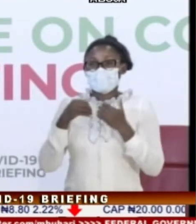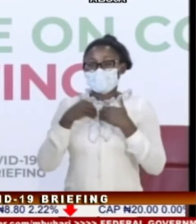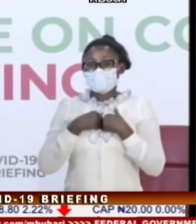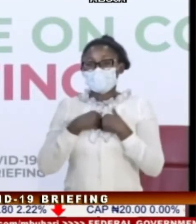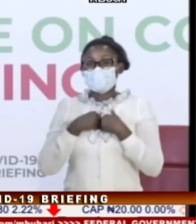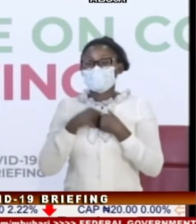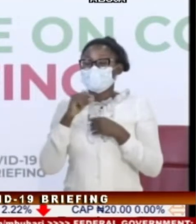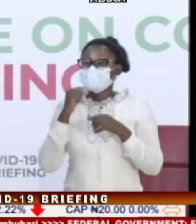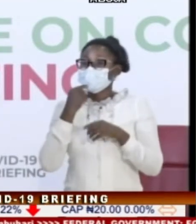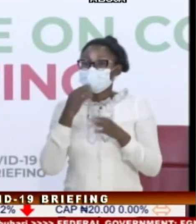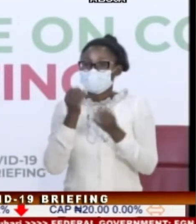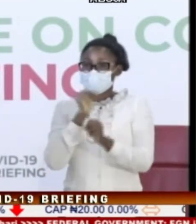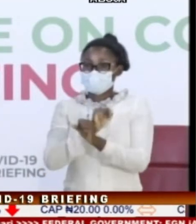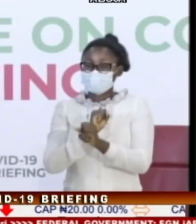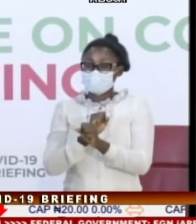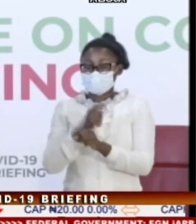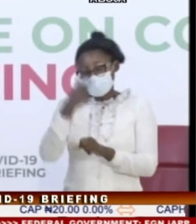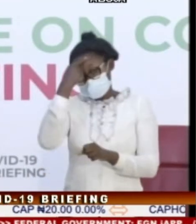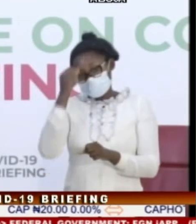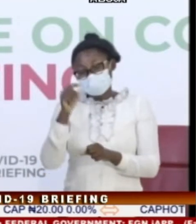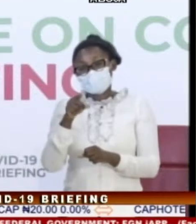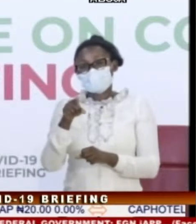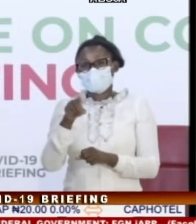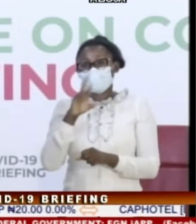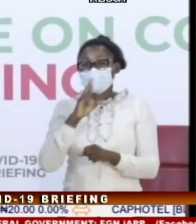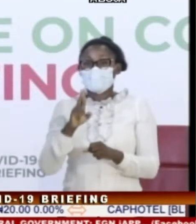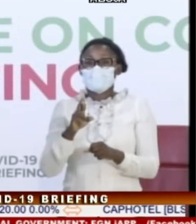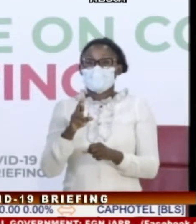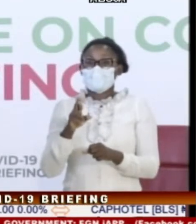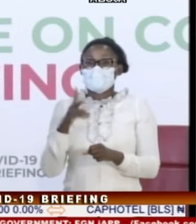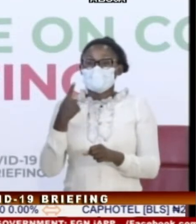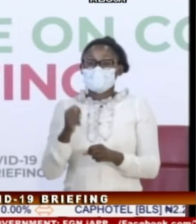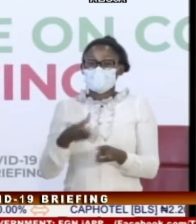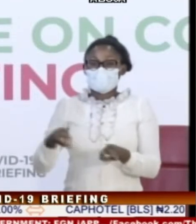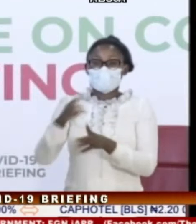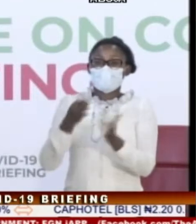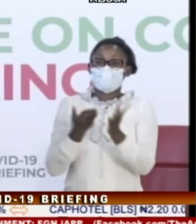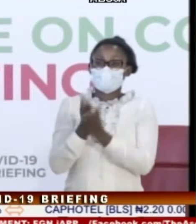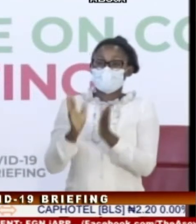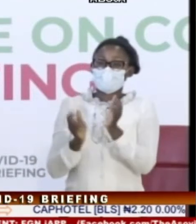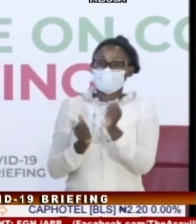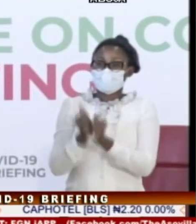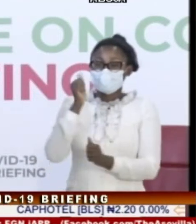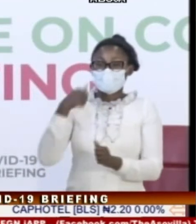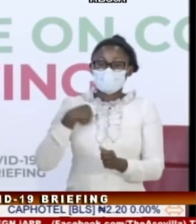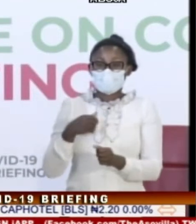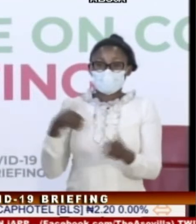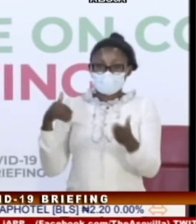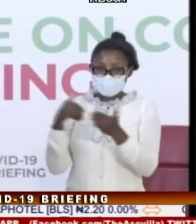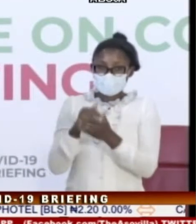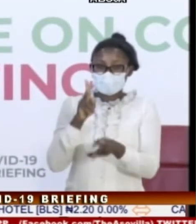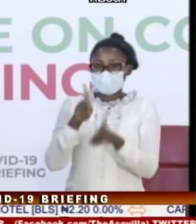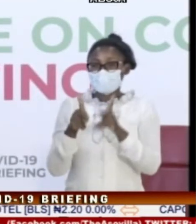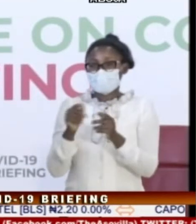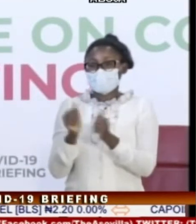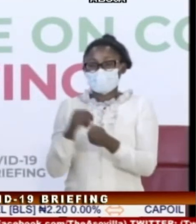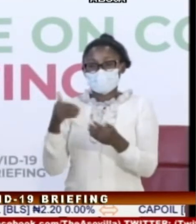play, because you are the conduit through which we reach out to the Nigerian